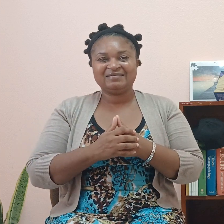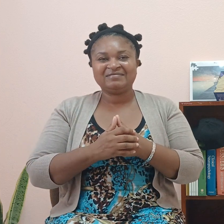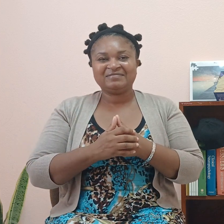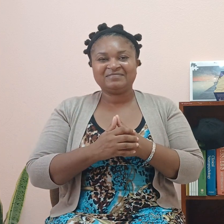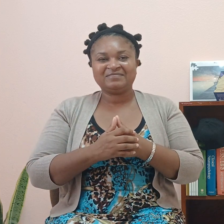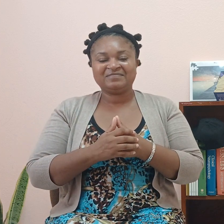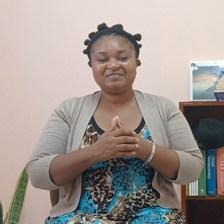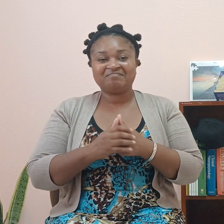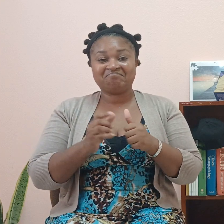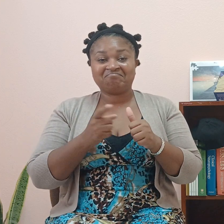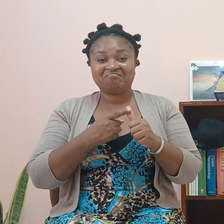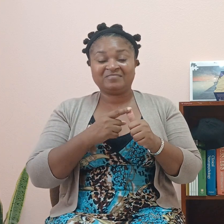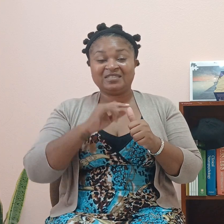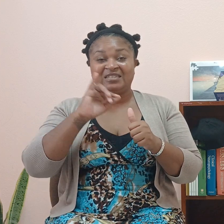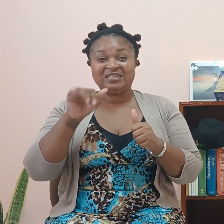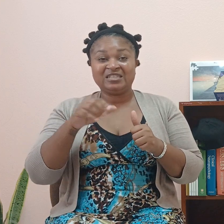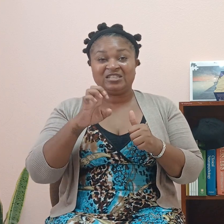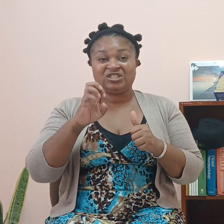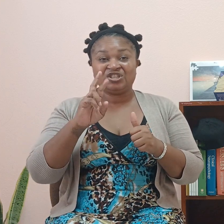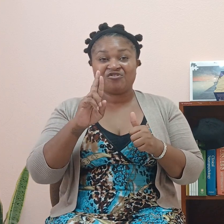Jeremiah 29 verse 11.